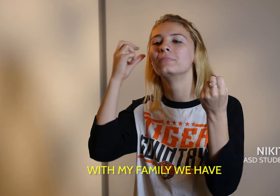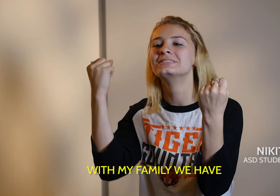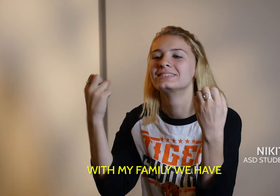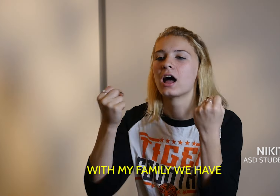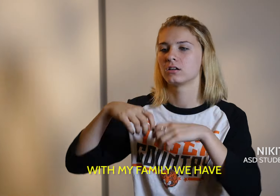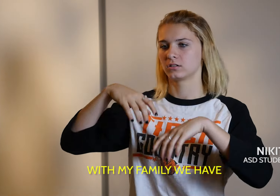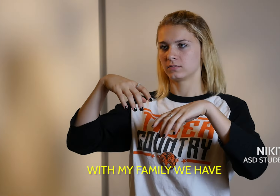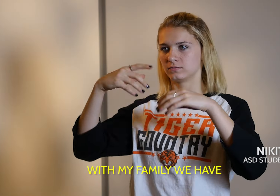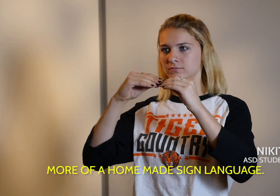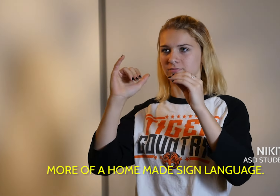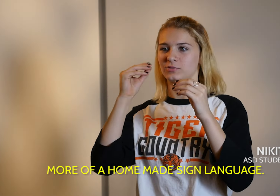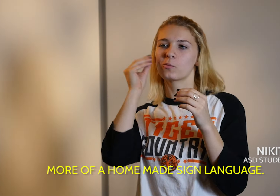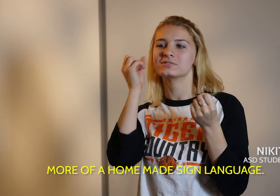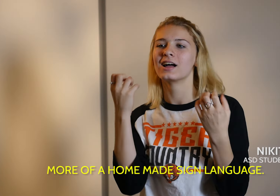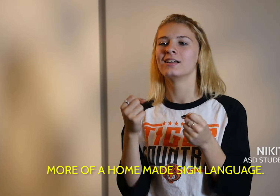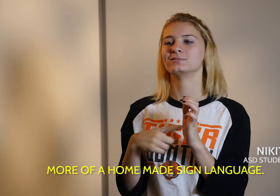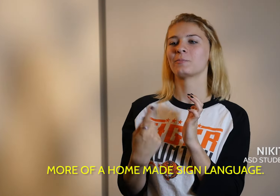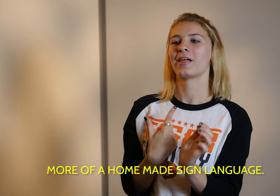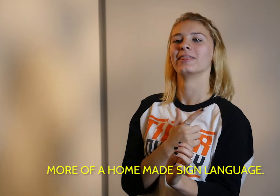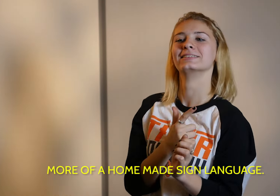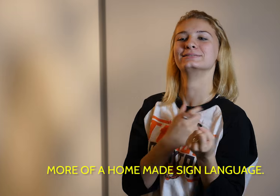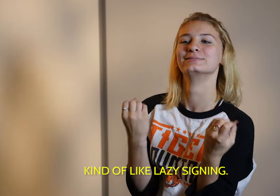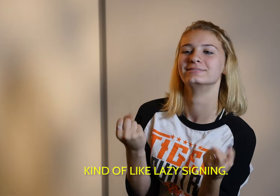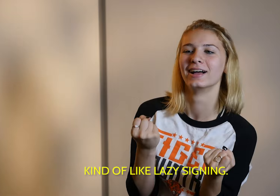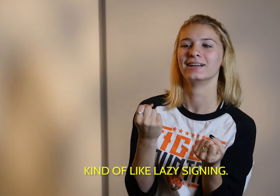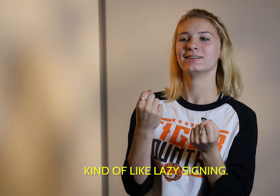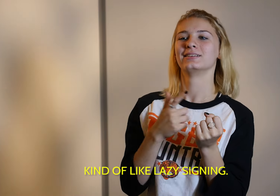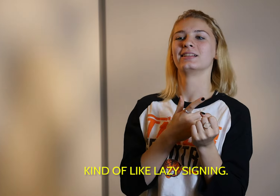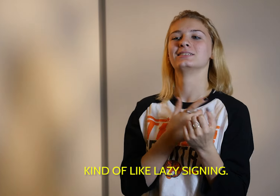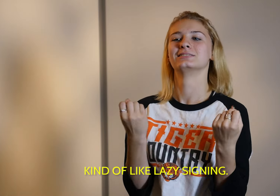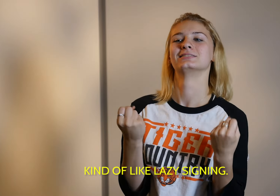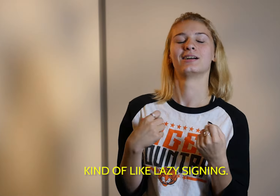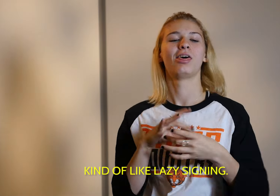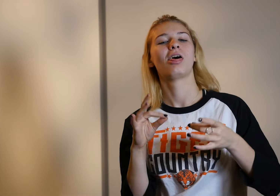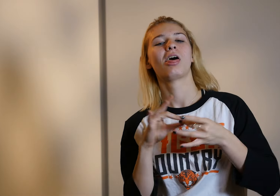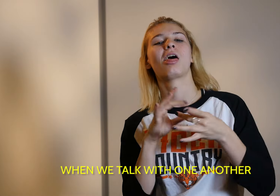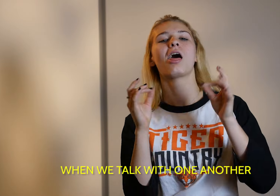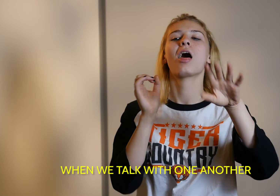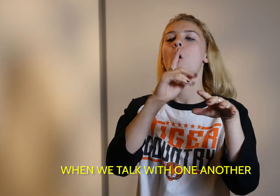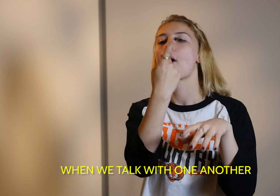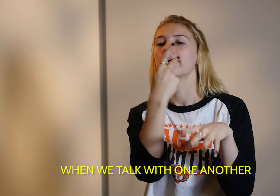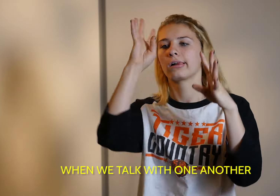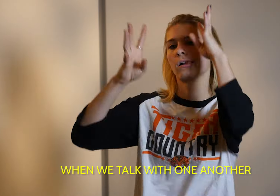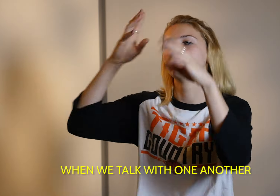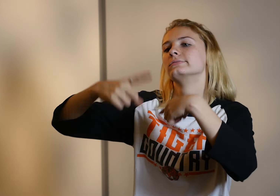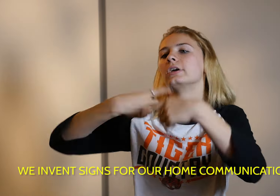With my family, we have more homemade sign language. It's kind of like lazy signing. When we talk to one another,